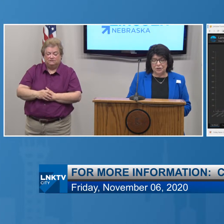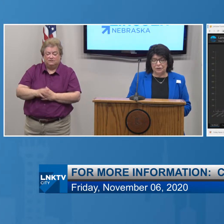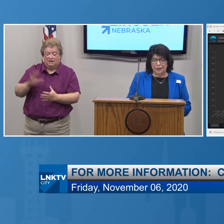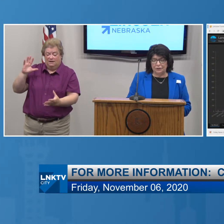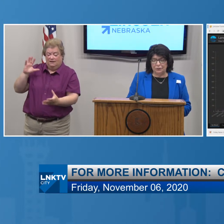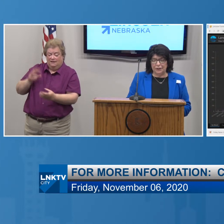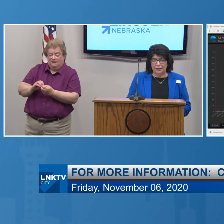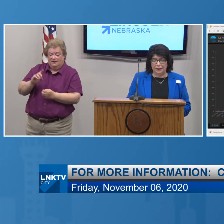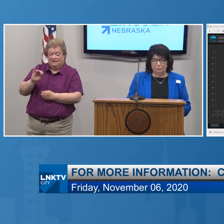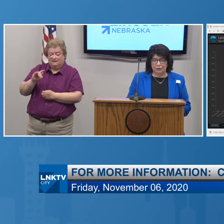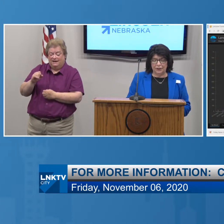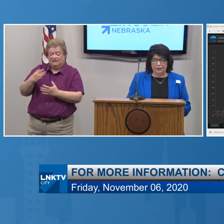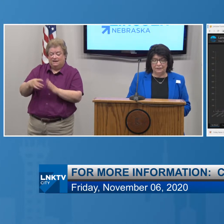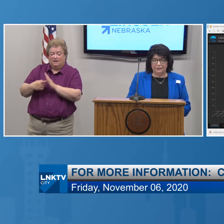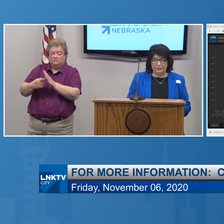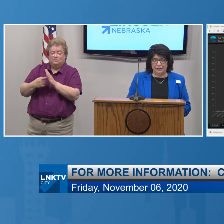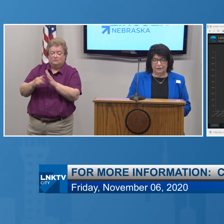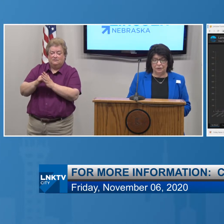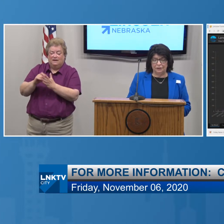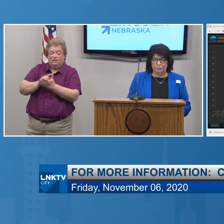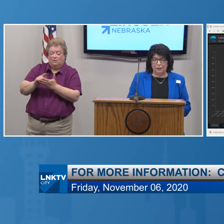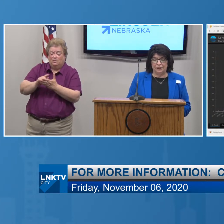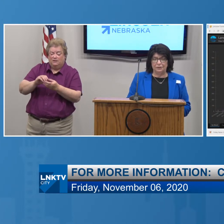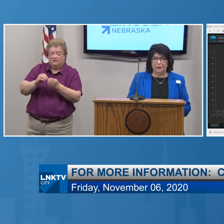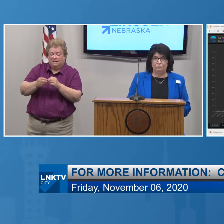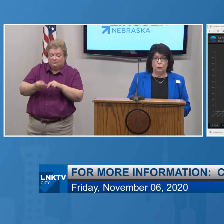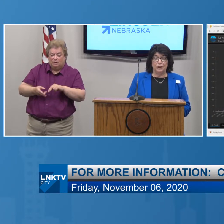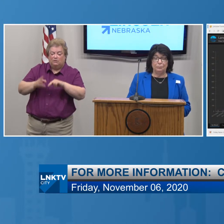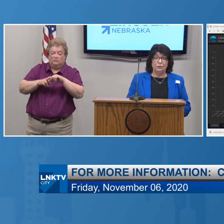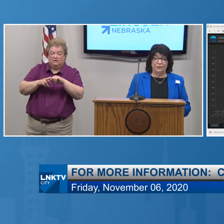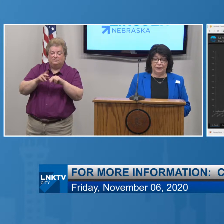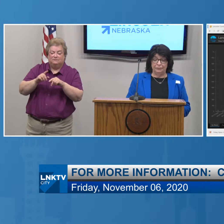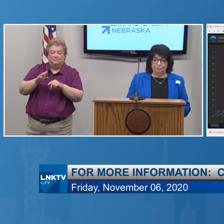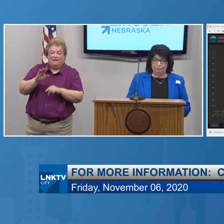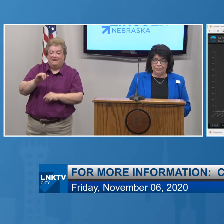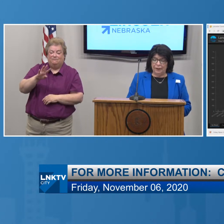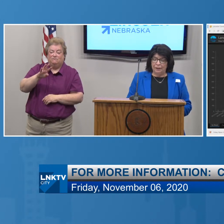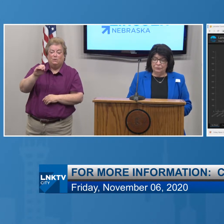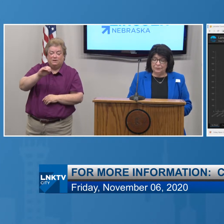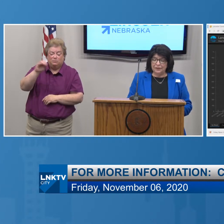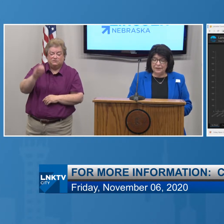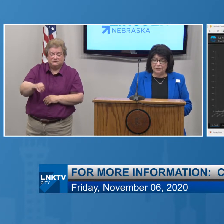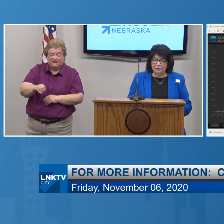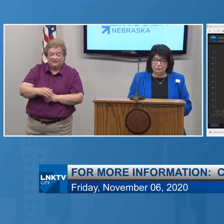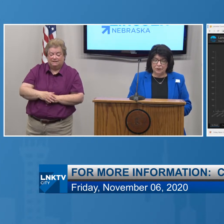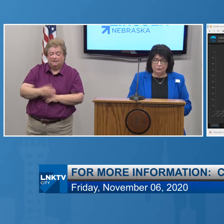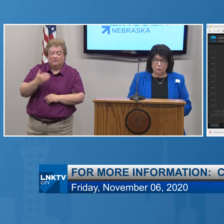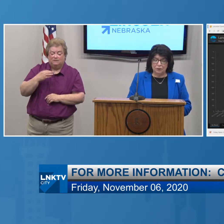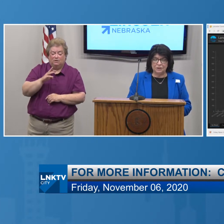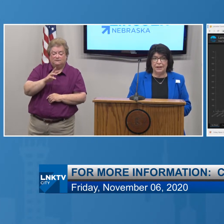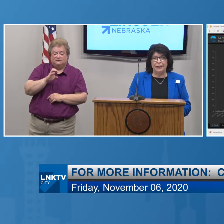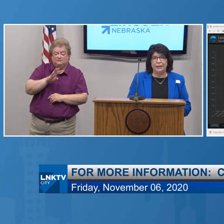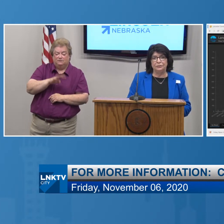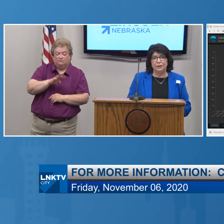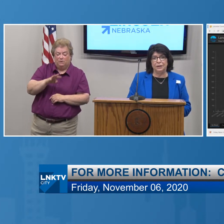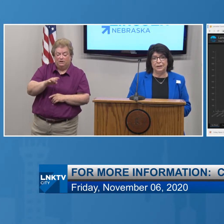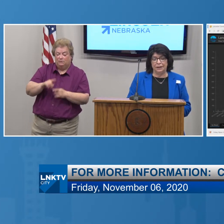data showed that the weekly number of cases increased by nearly 40%, from 644